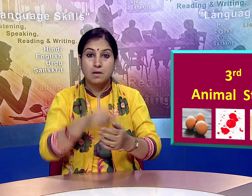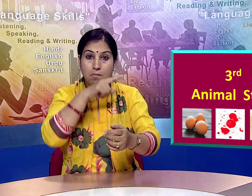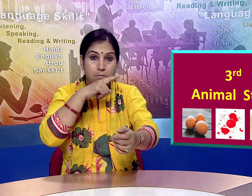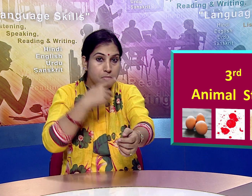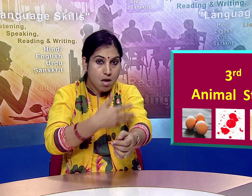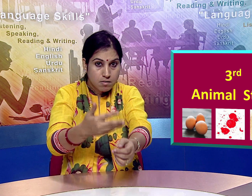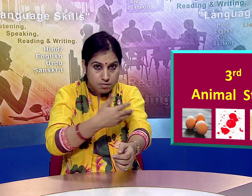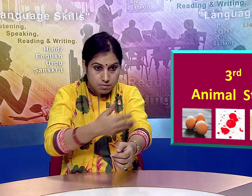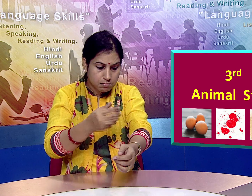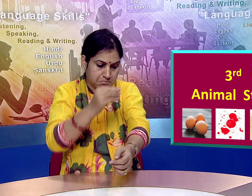blood,